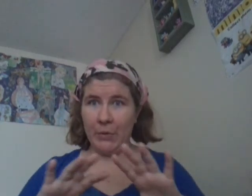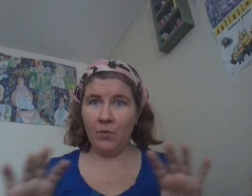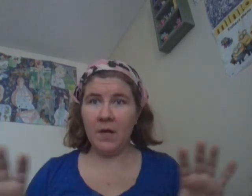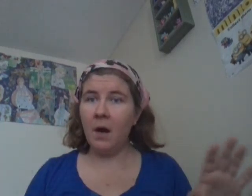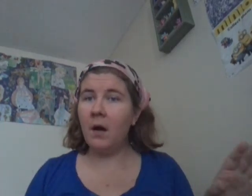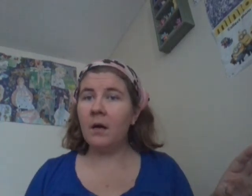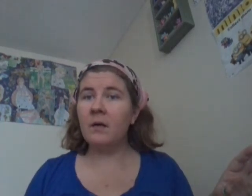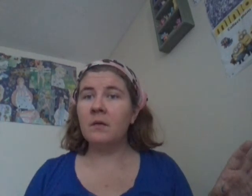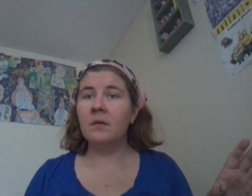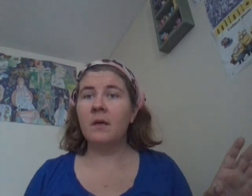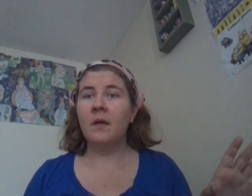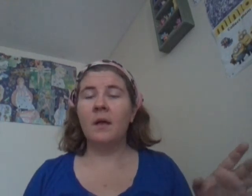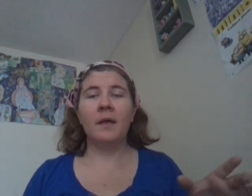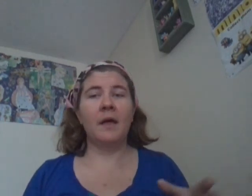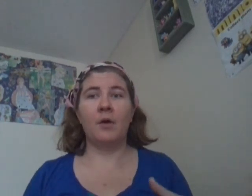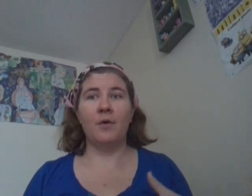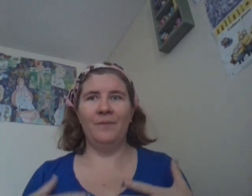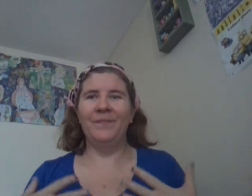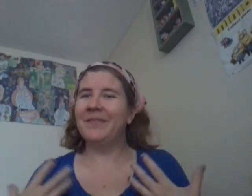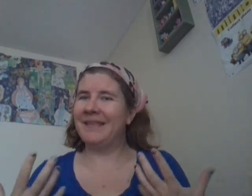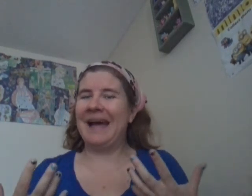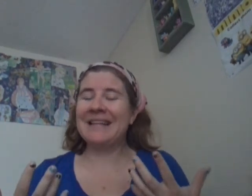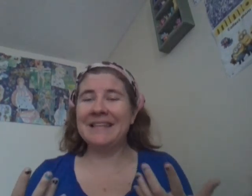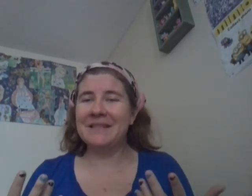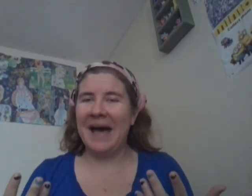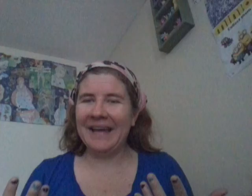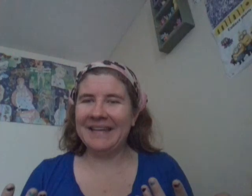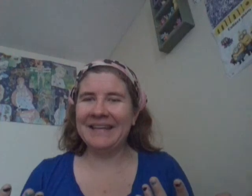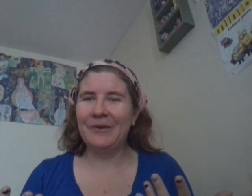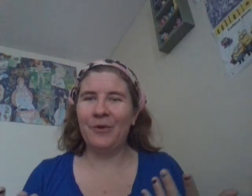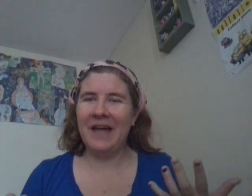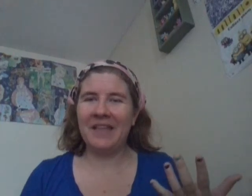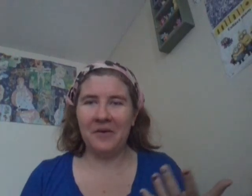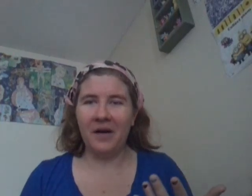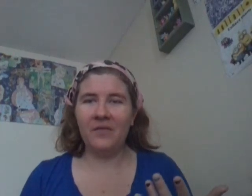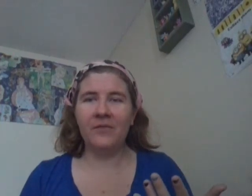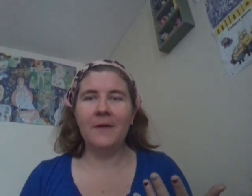who we are, get our own accents back, or lack thereof,